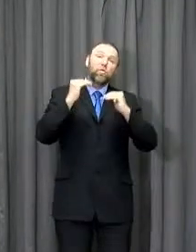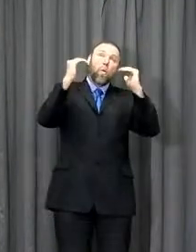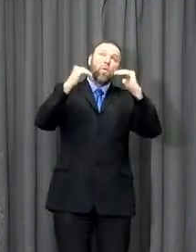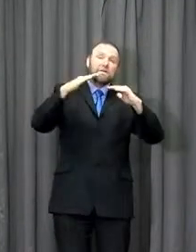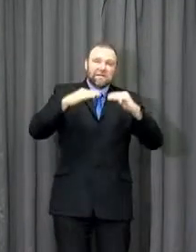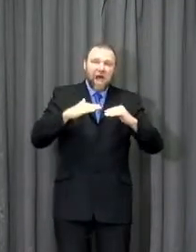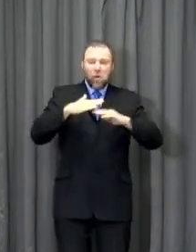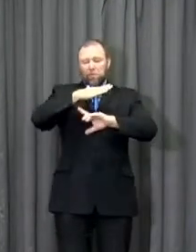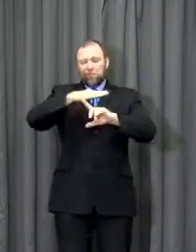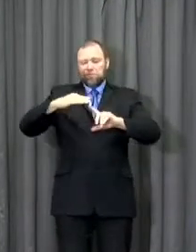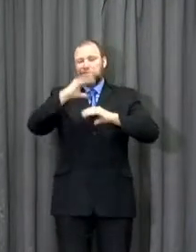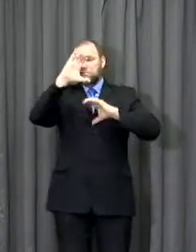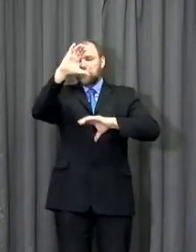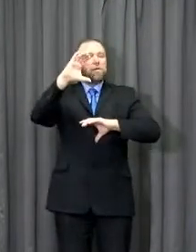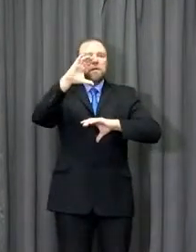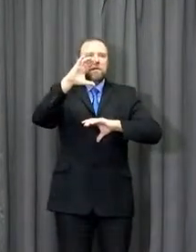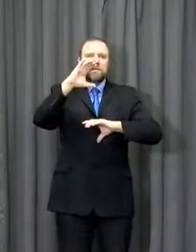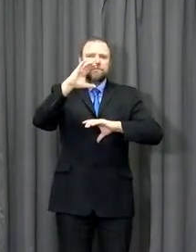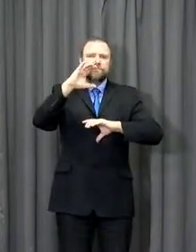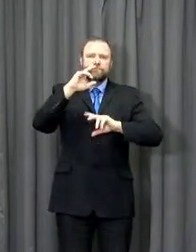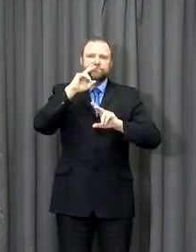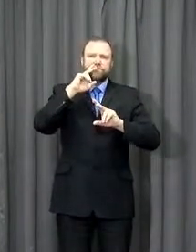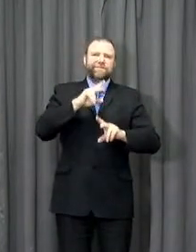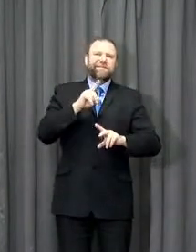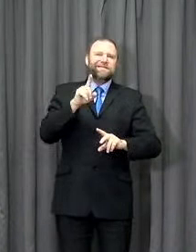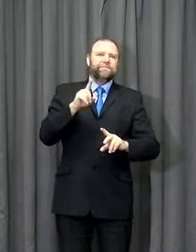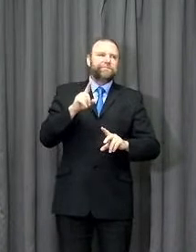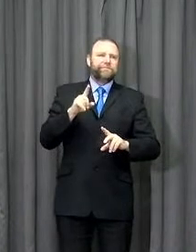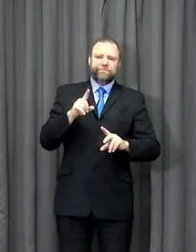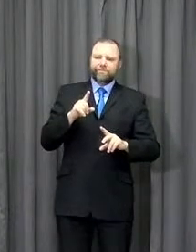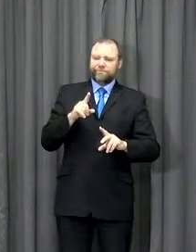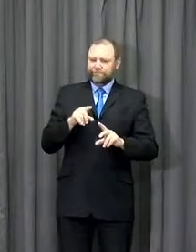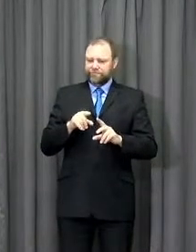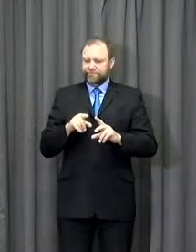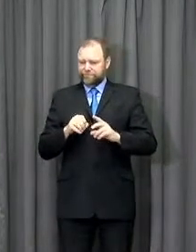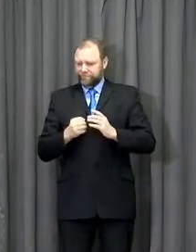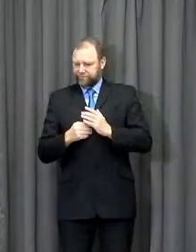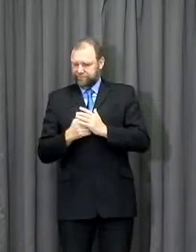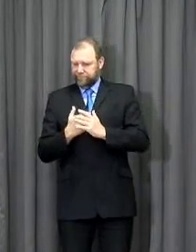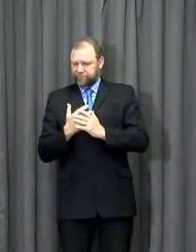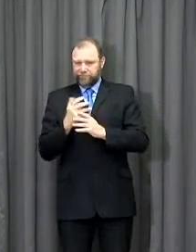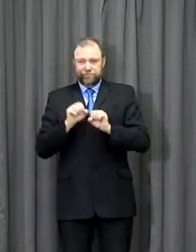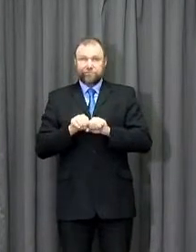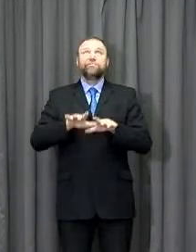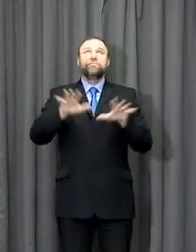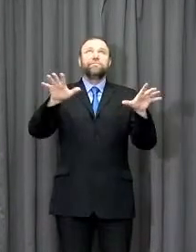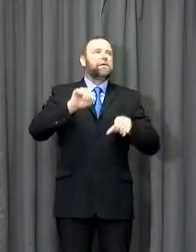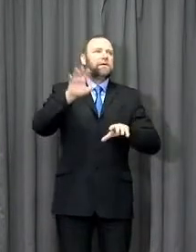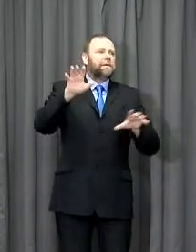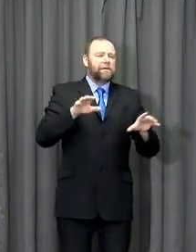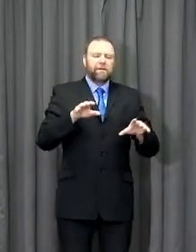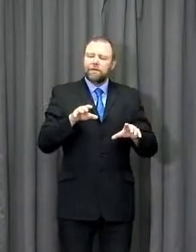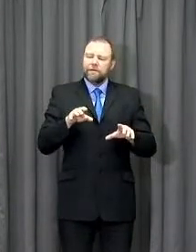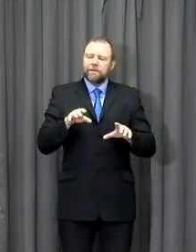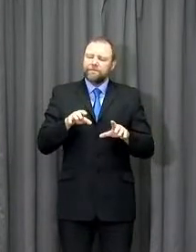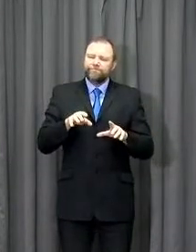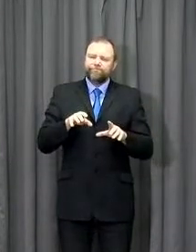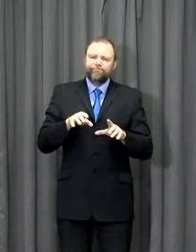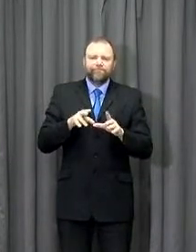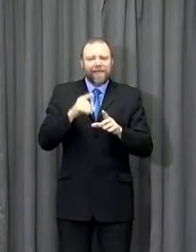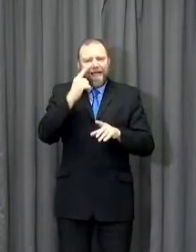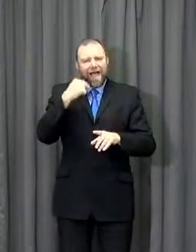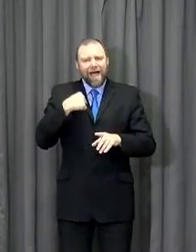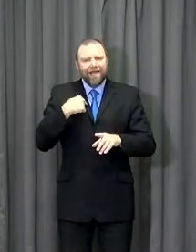the virus move very quickly from the south of Wales up to the north of Wales. So I think it moves so quickly that an all